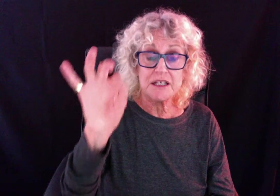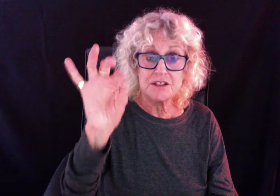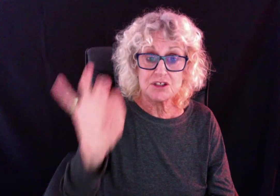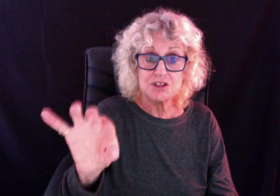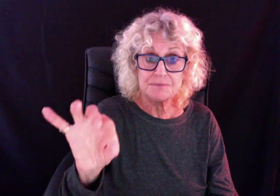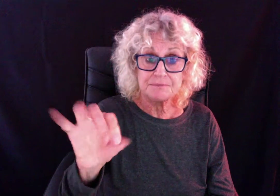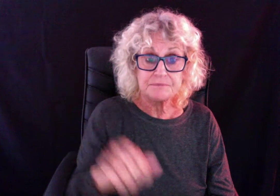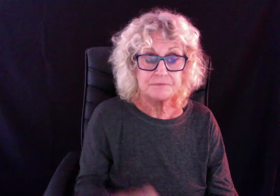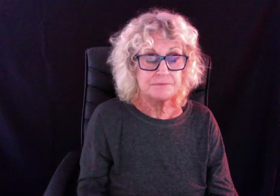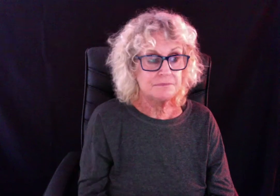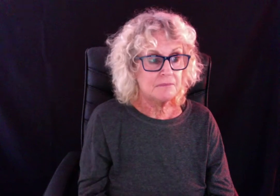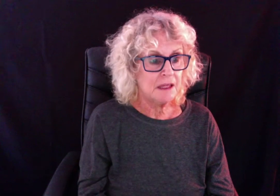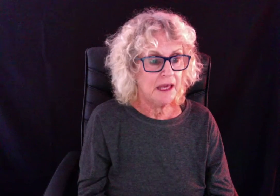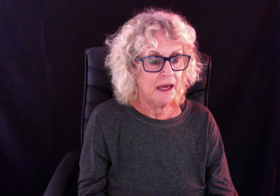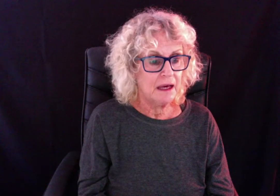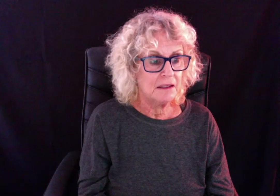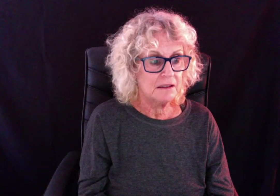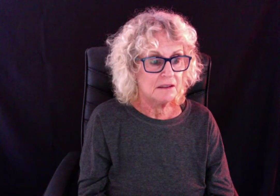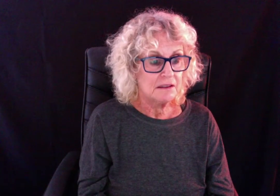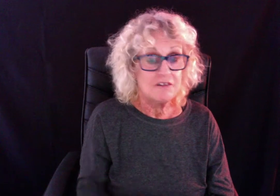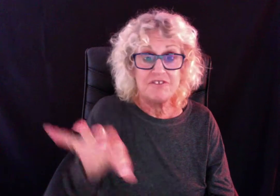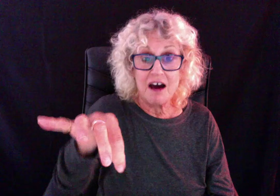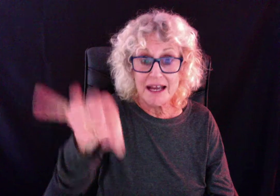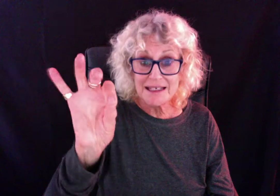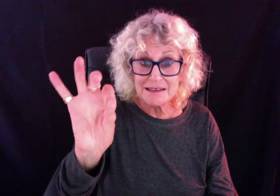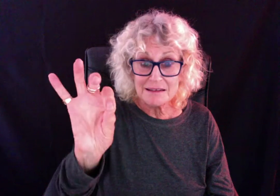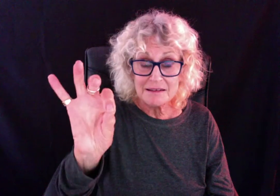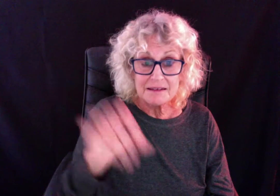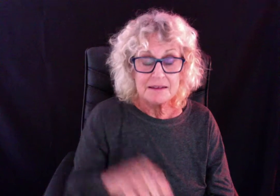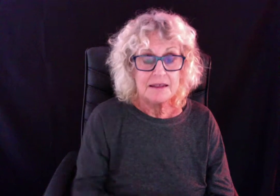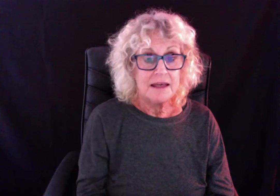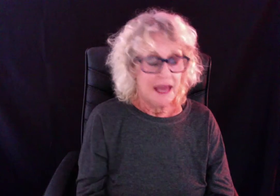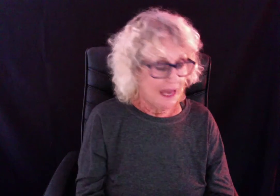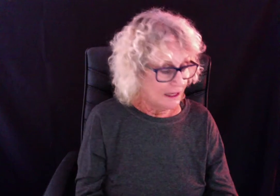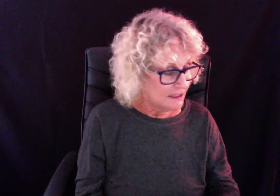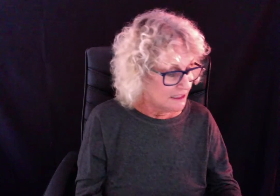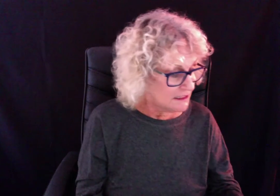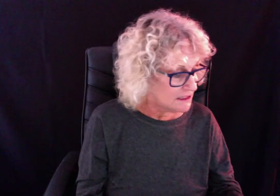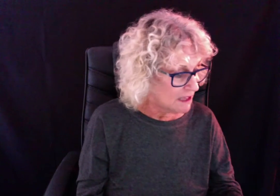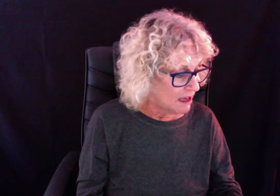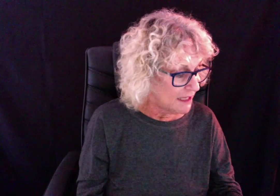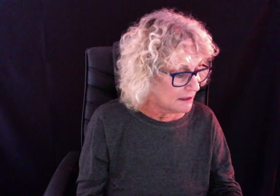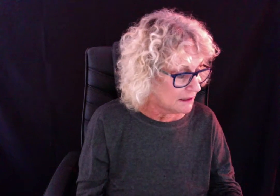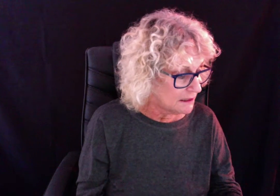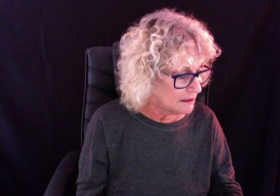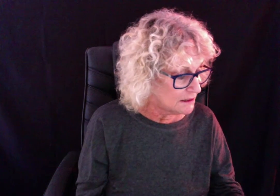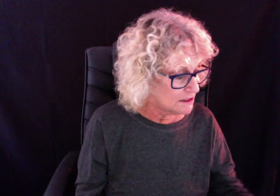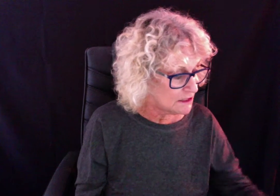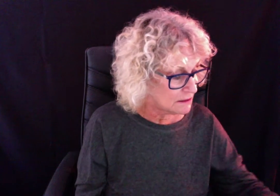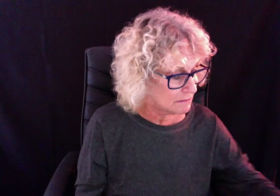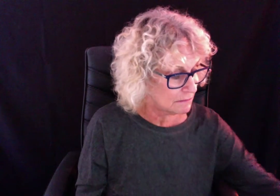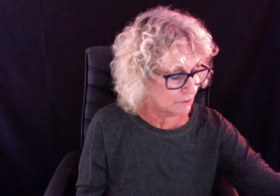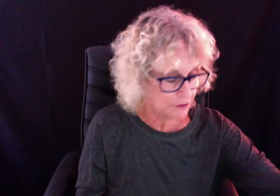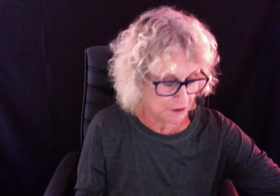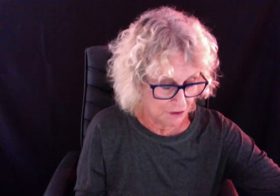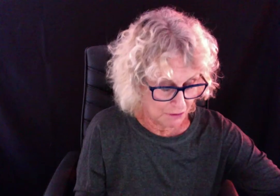Preach. And find. And this sign is, where did it go?